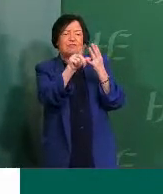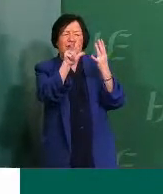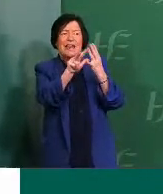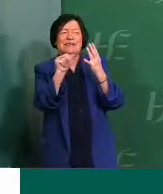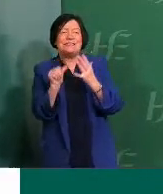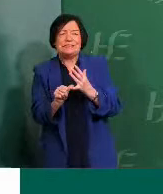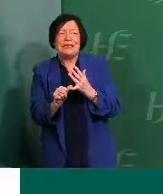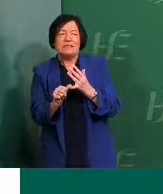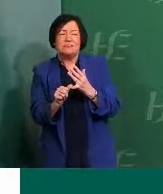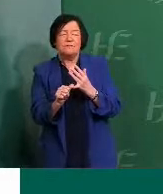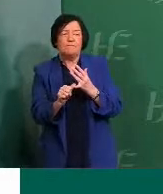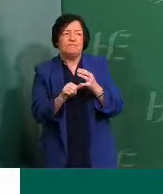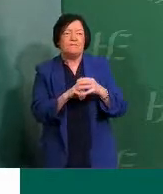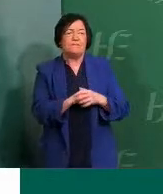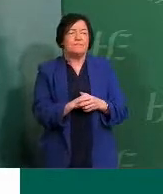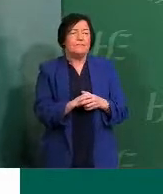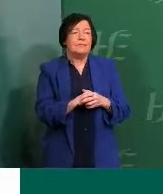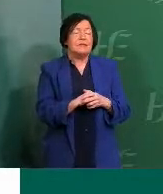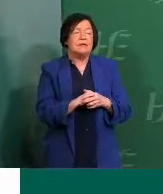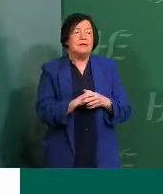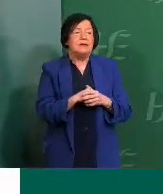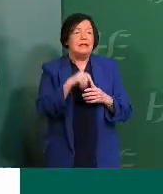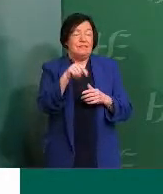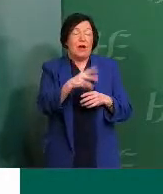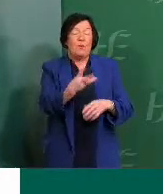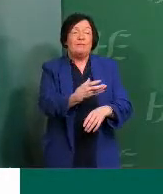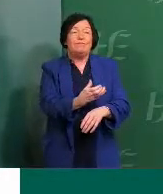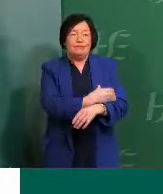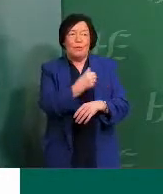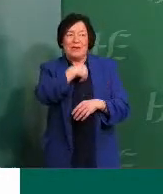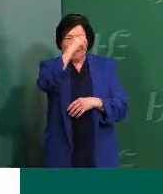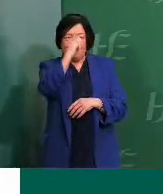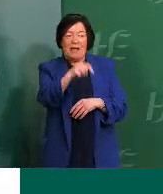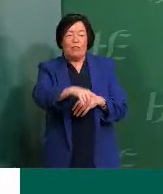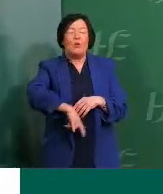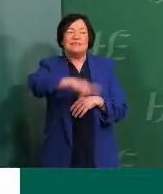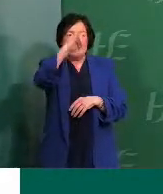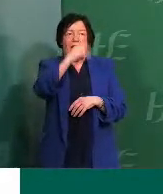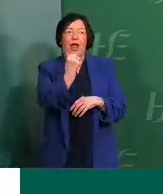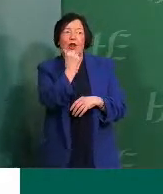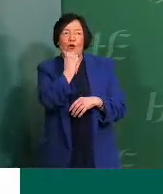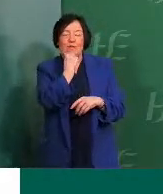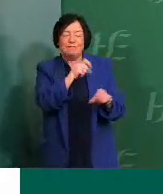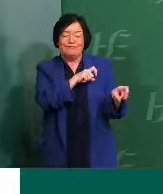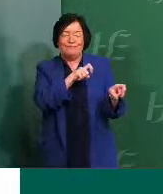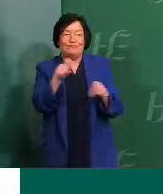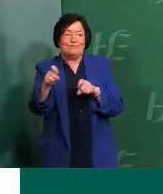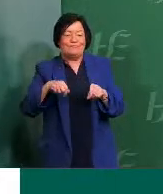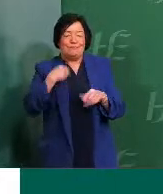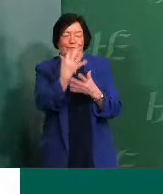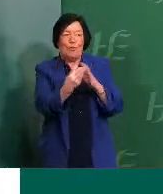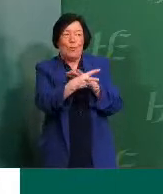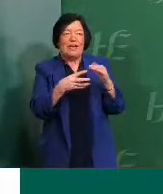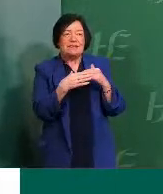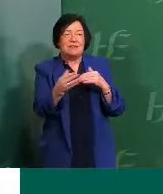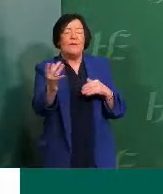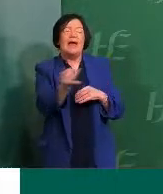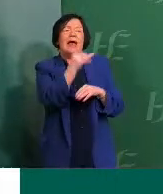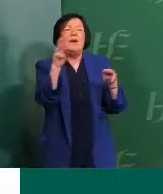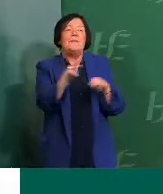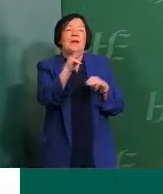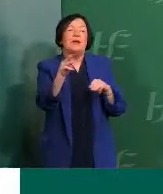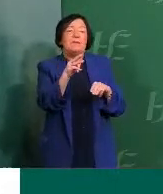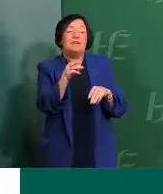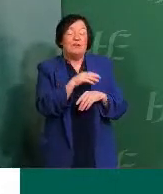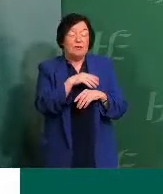9,786. So, again, that will continue. We expect those high levels of activity to continue over the coming weeks. And we would ask people, as